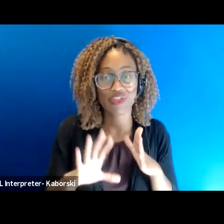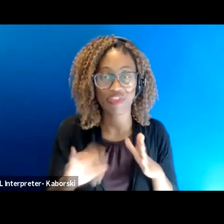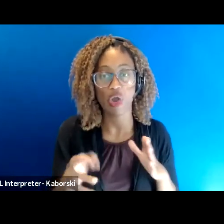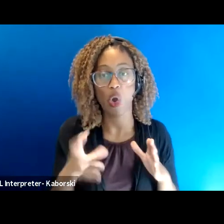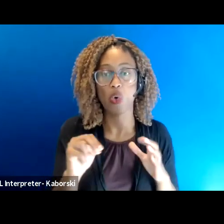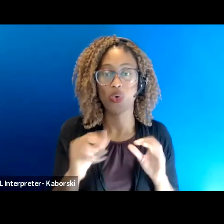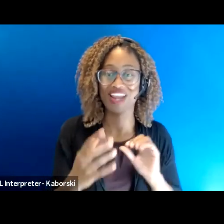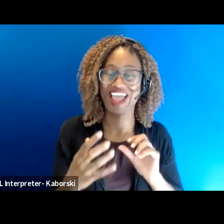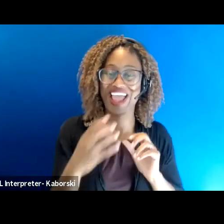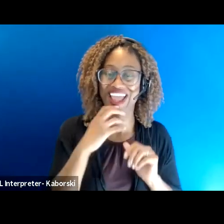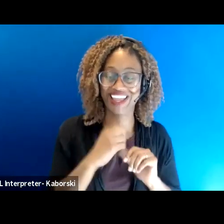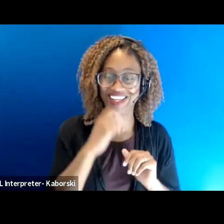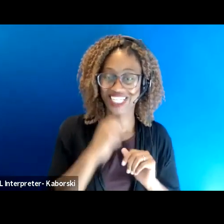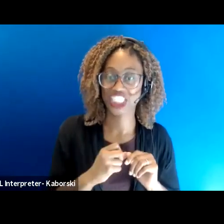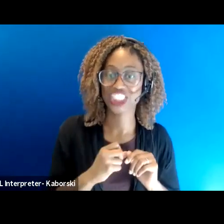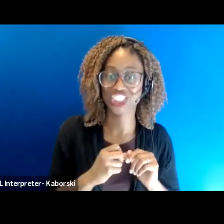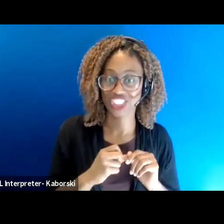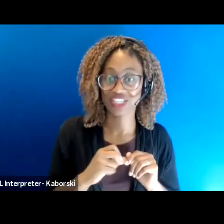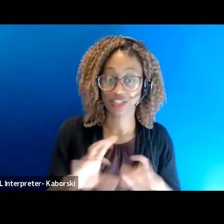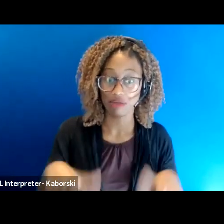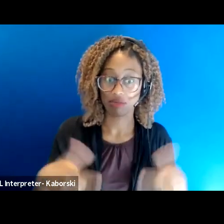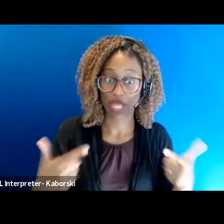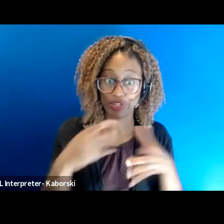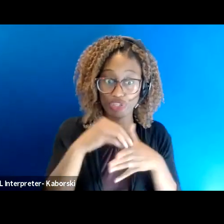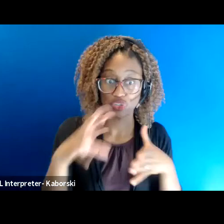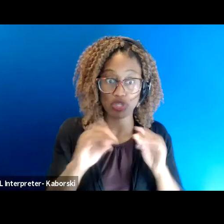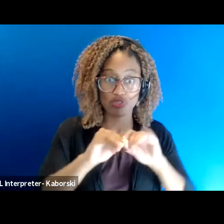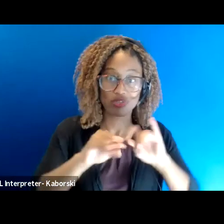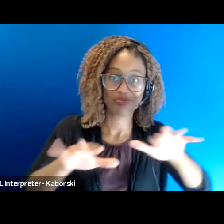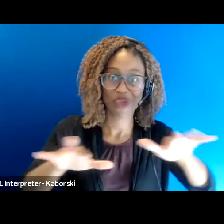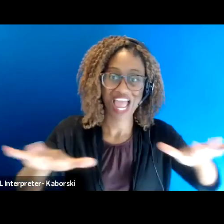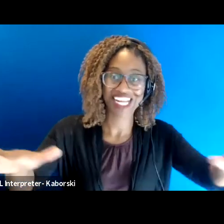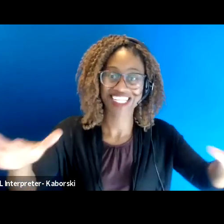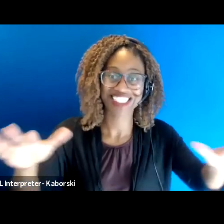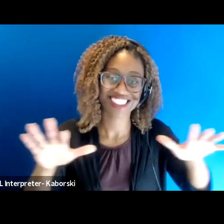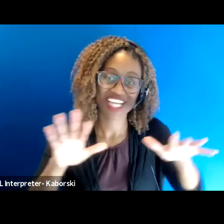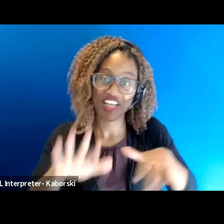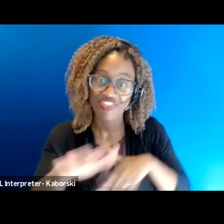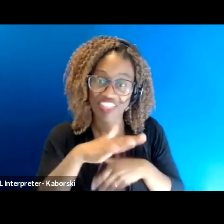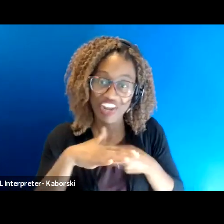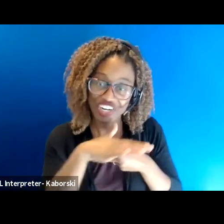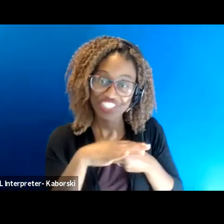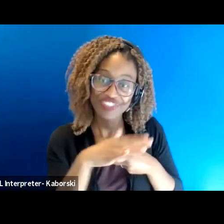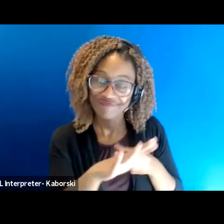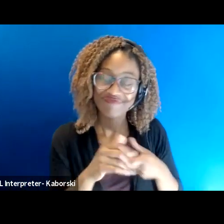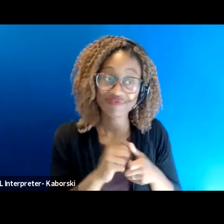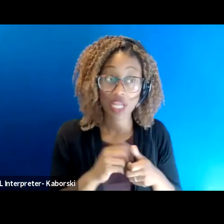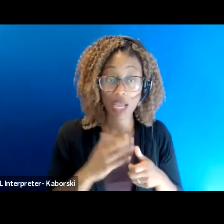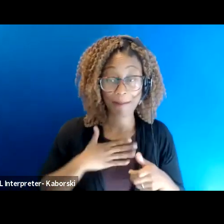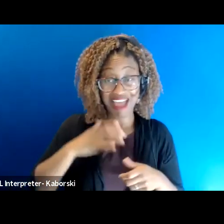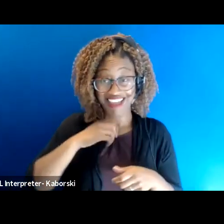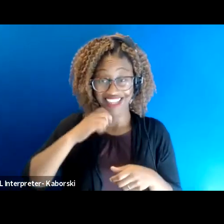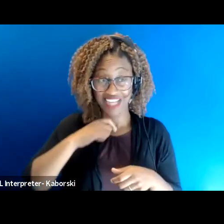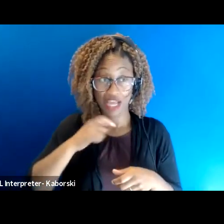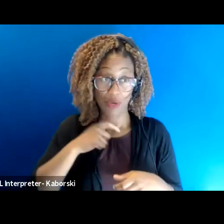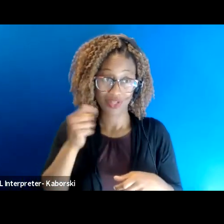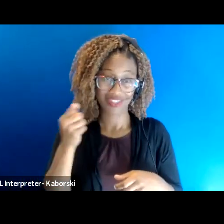because as I've said many times, at my age, I don't look 16